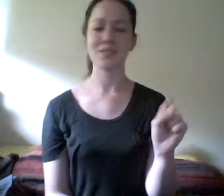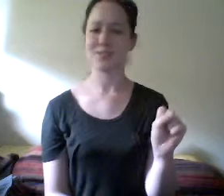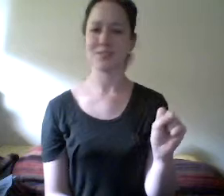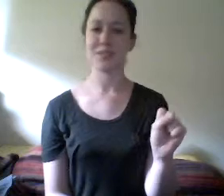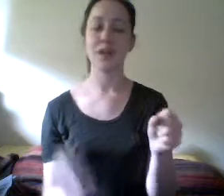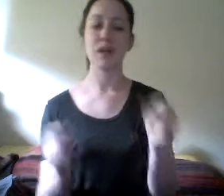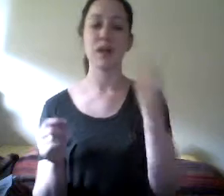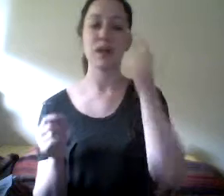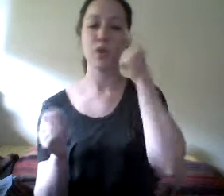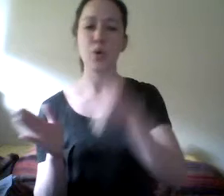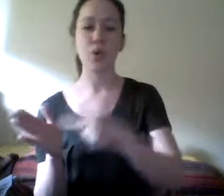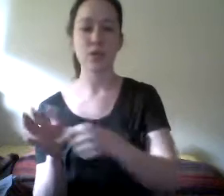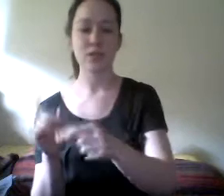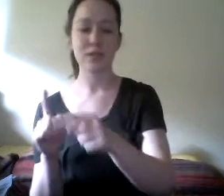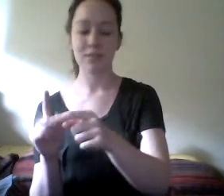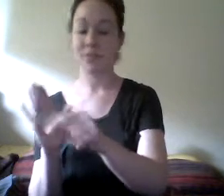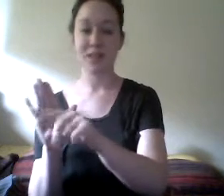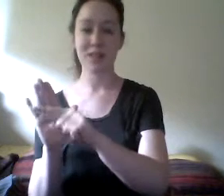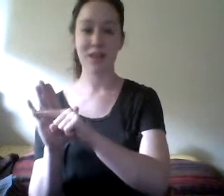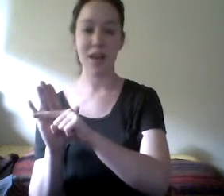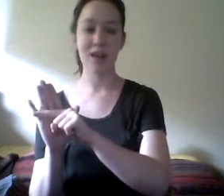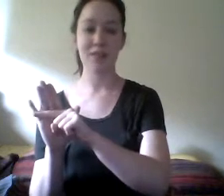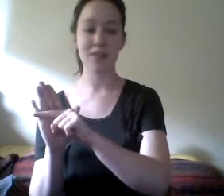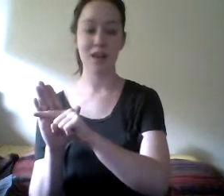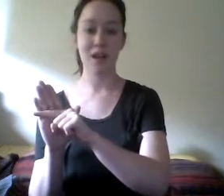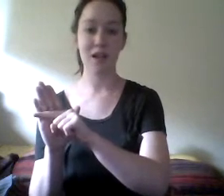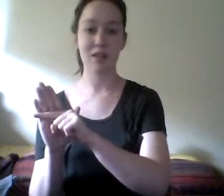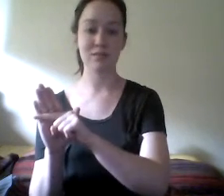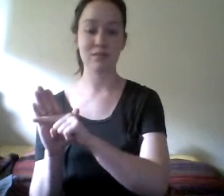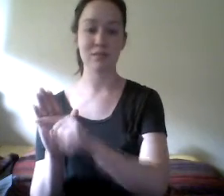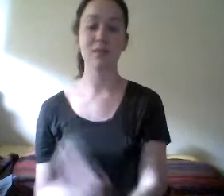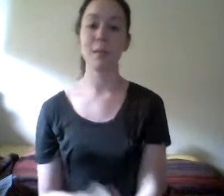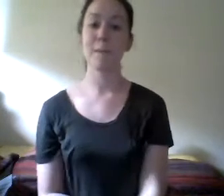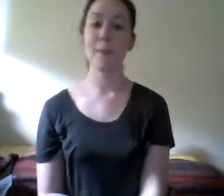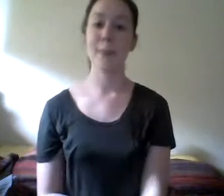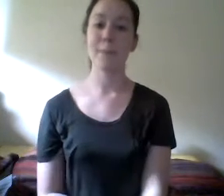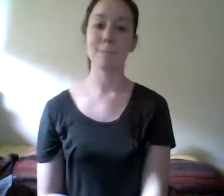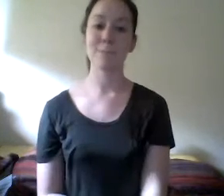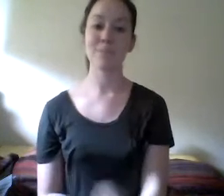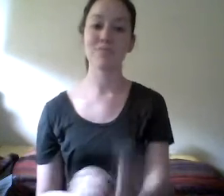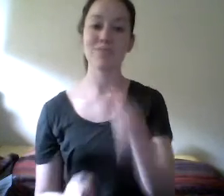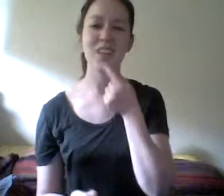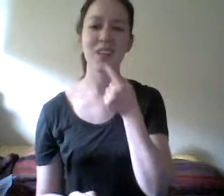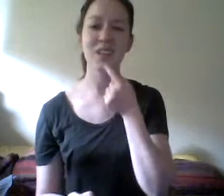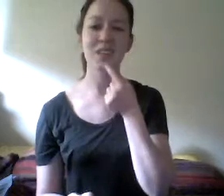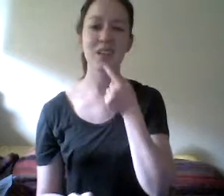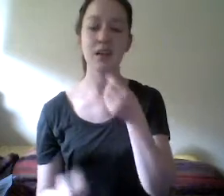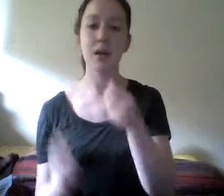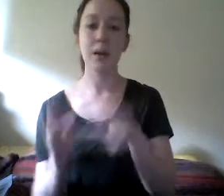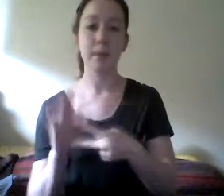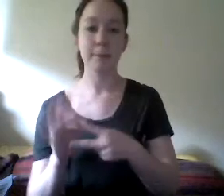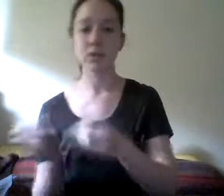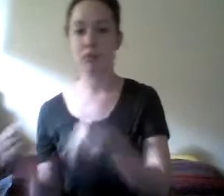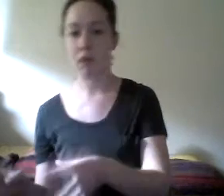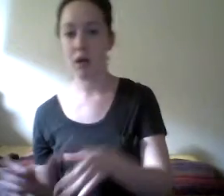sign. It's when it first comes up when you talk about integers. And like I said, that can mean a loss or a debt. And it can also